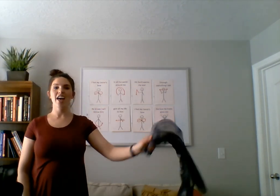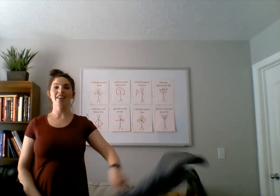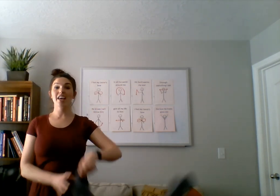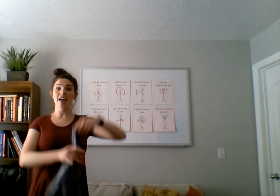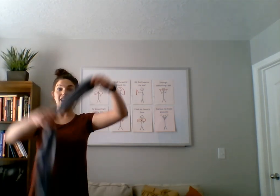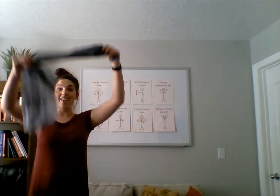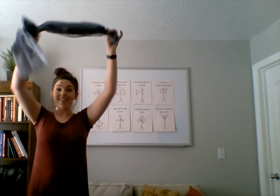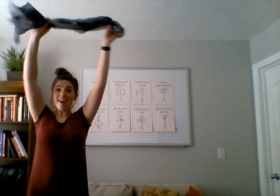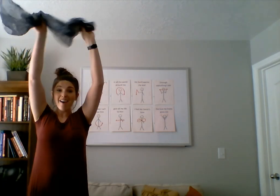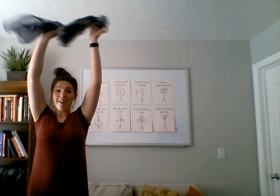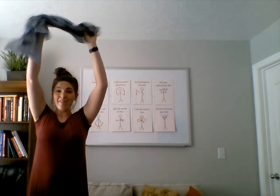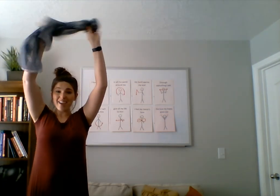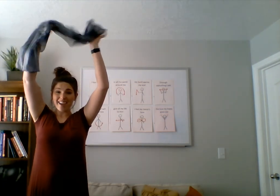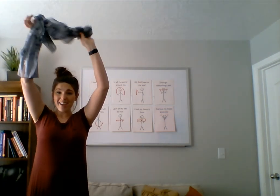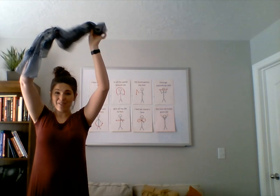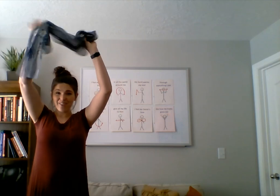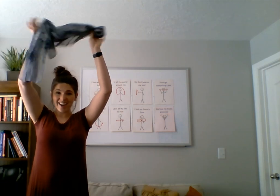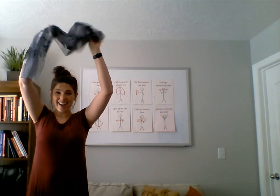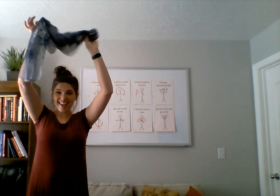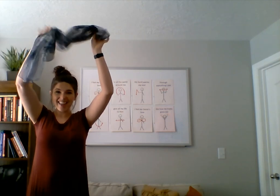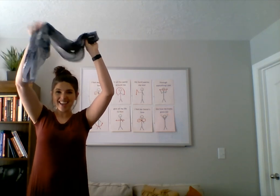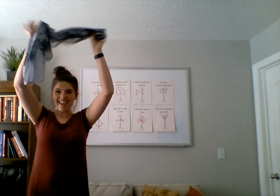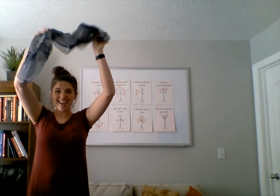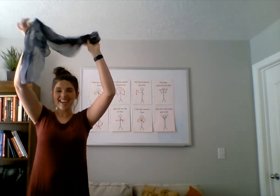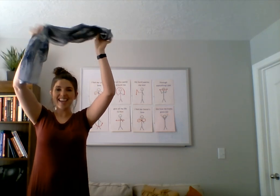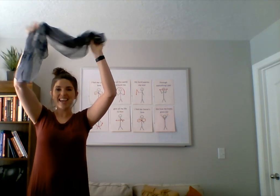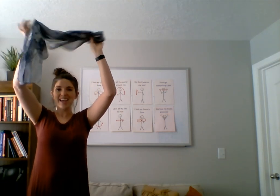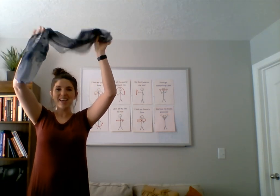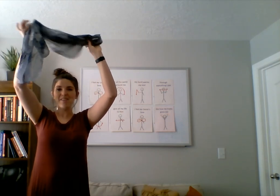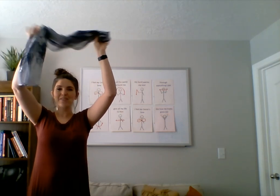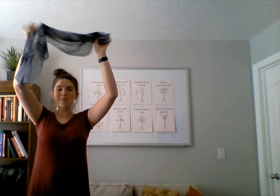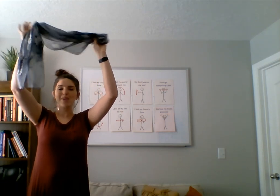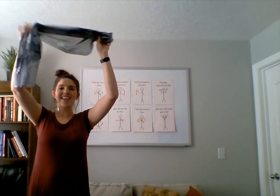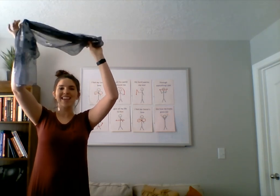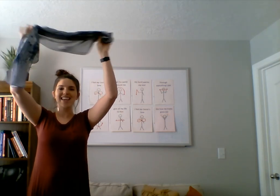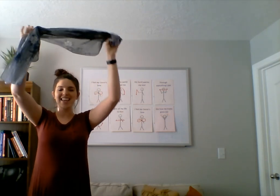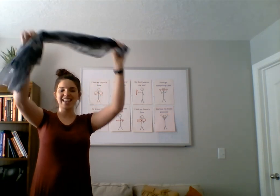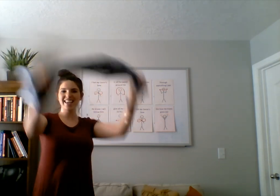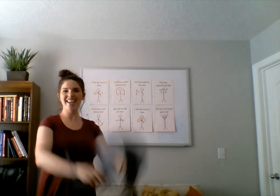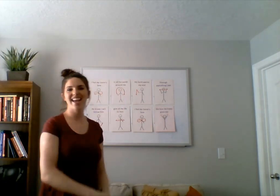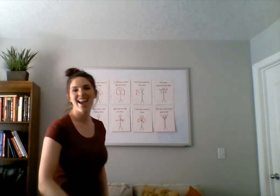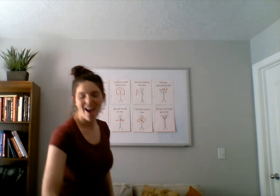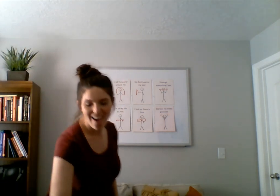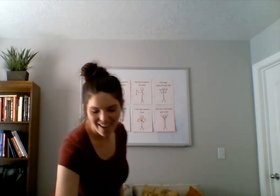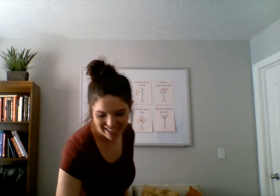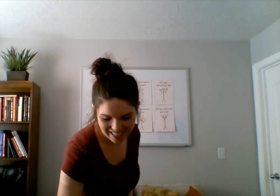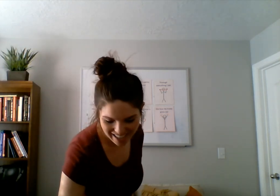The love he freely gives me. Awesome!